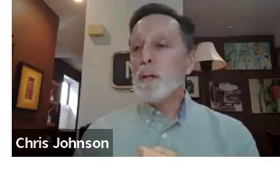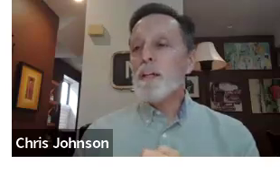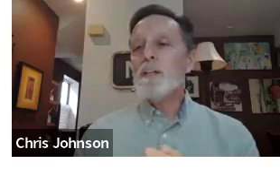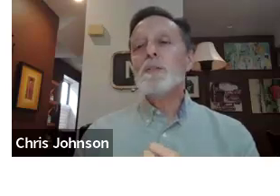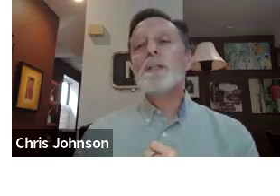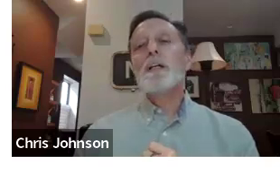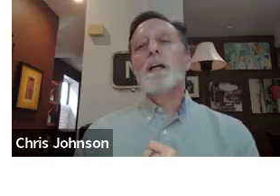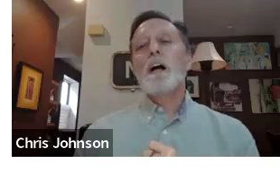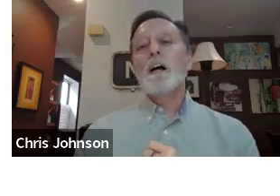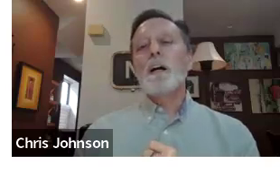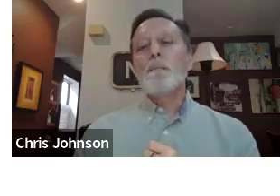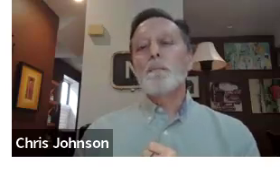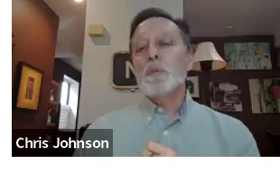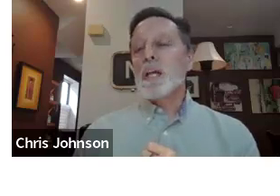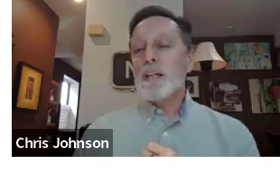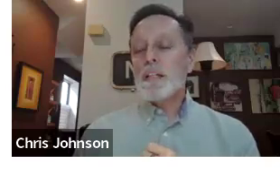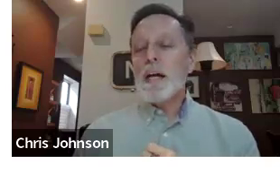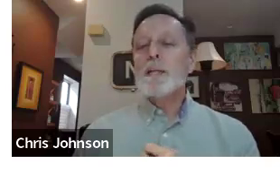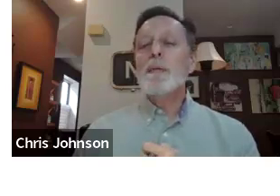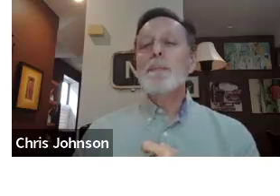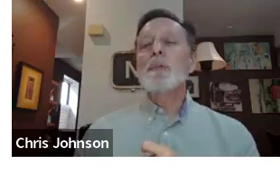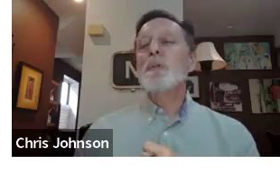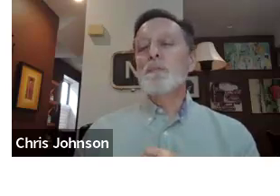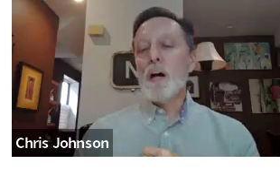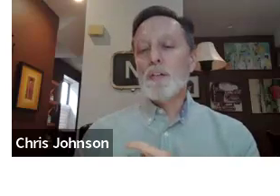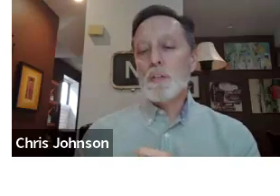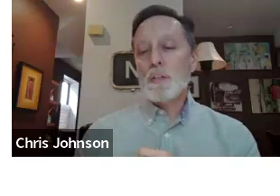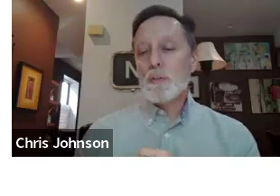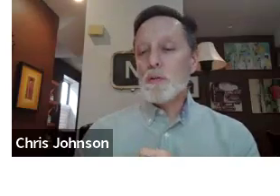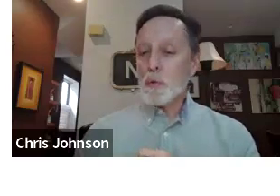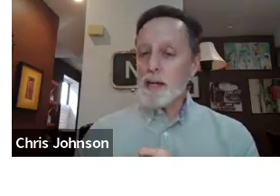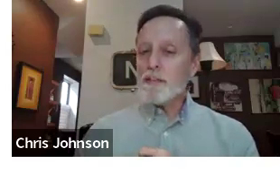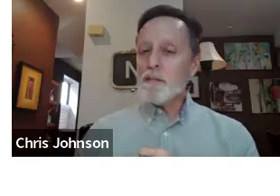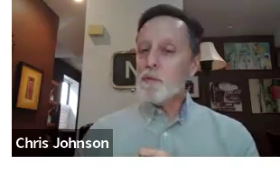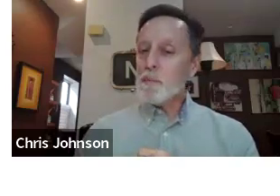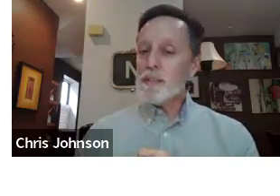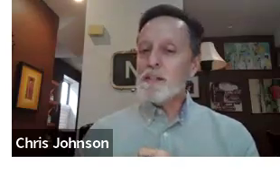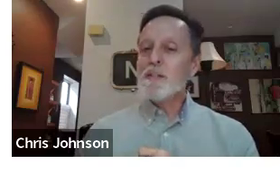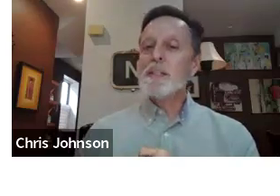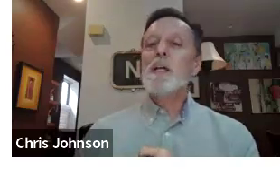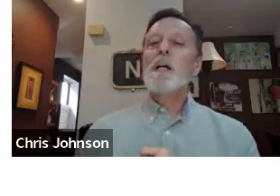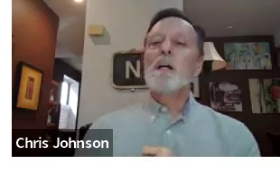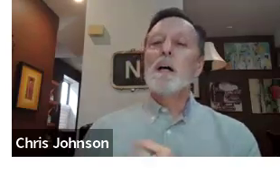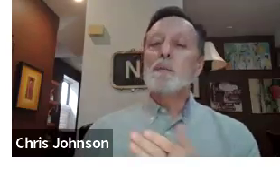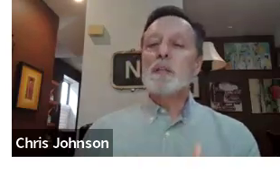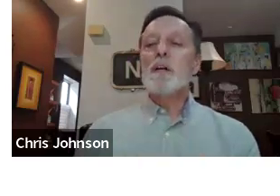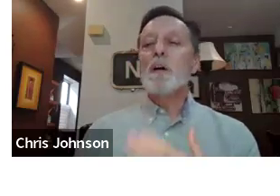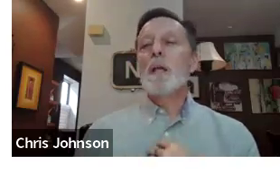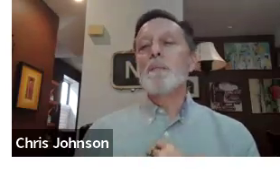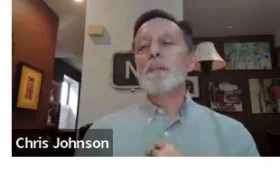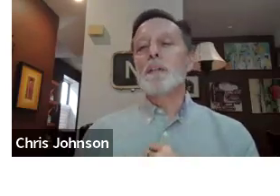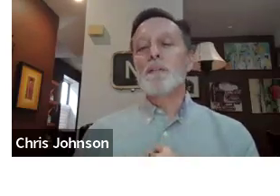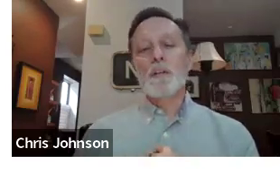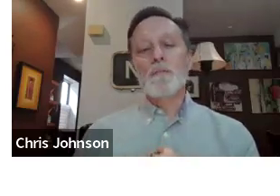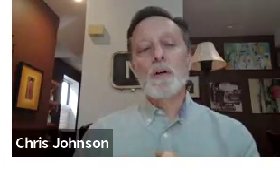your employees, your 1099 people, your volunteers are driving for the business. You need